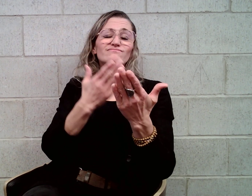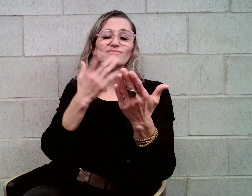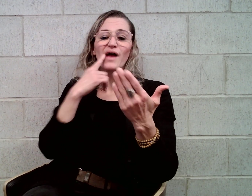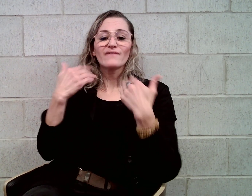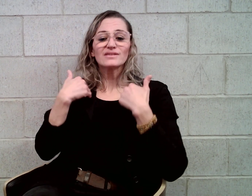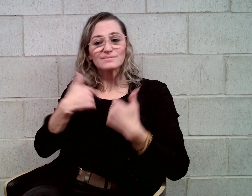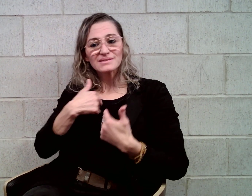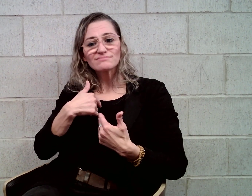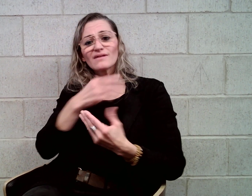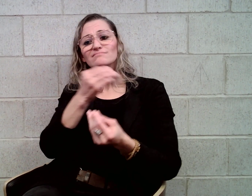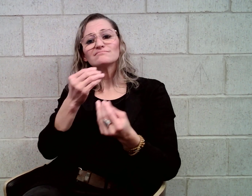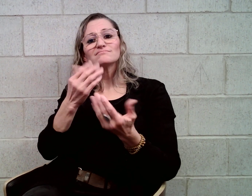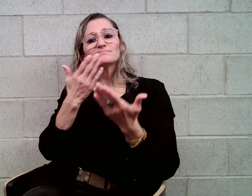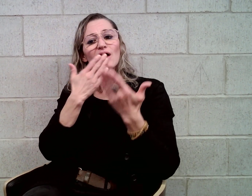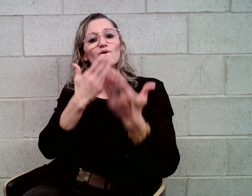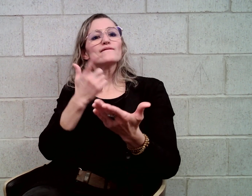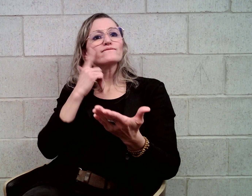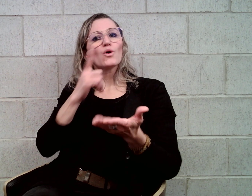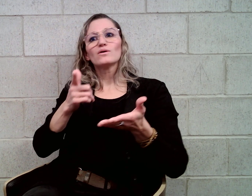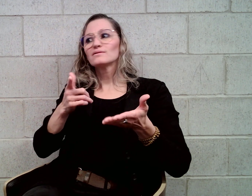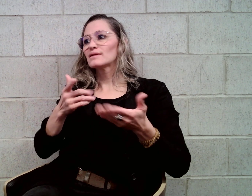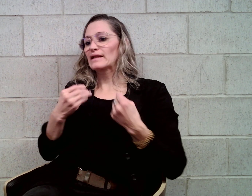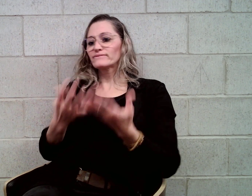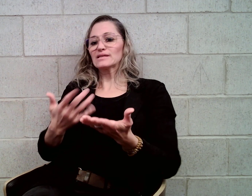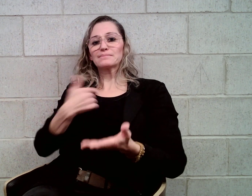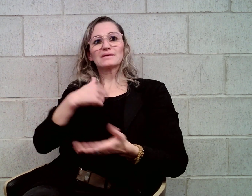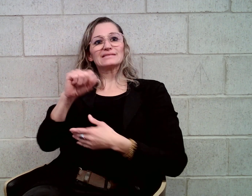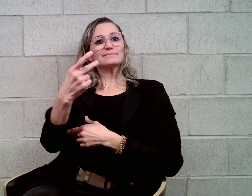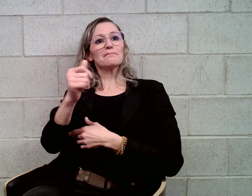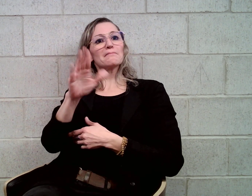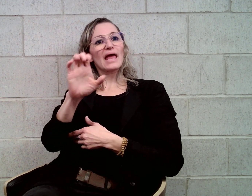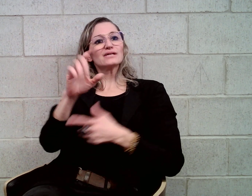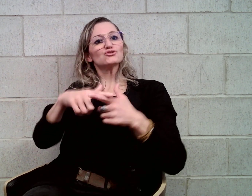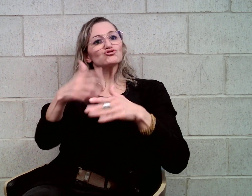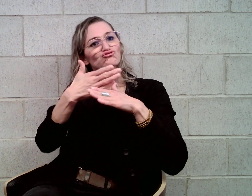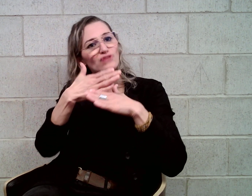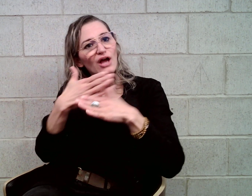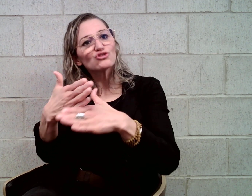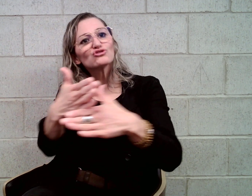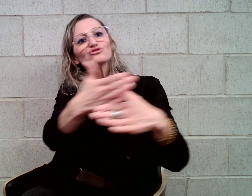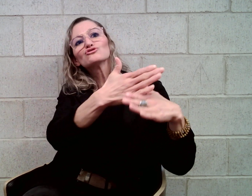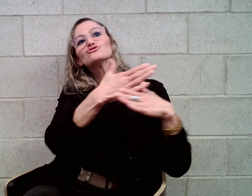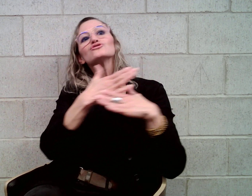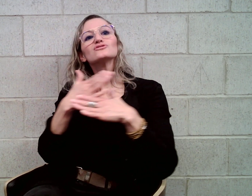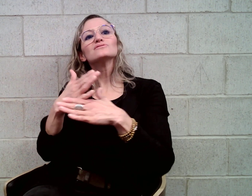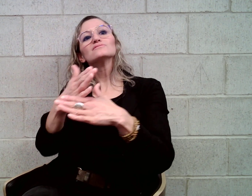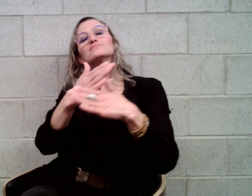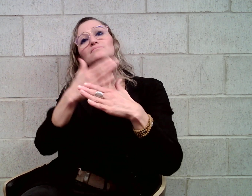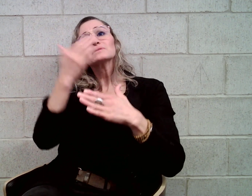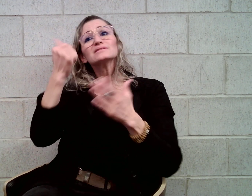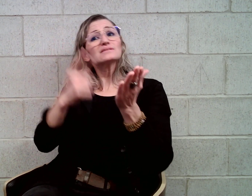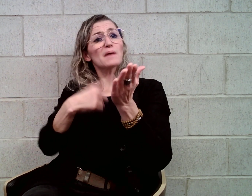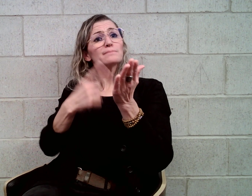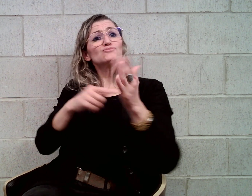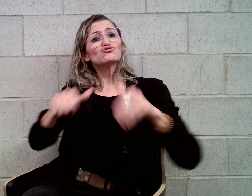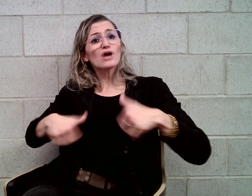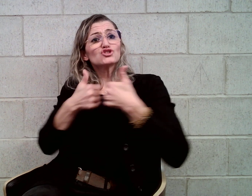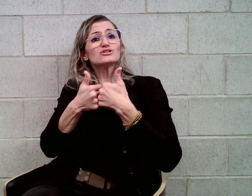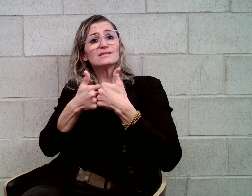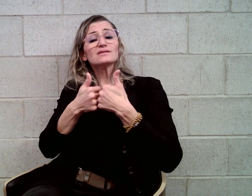And thank you, Jeff. Thank you for having me. Thank you for giving space to share this.